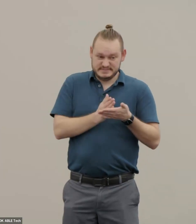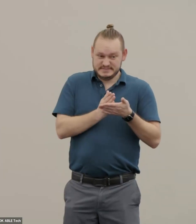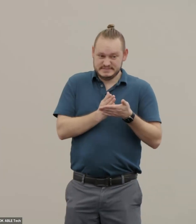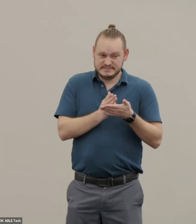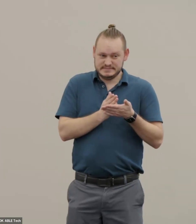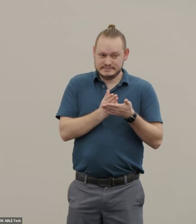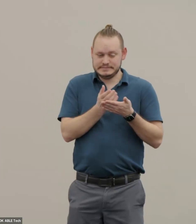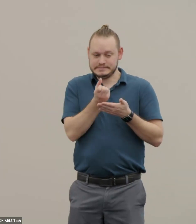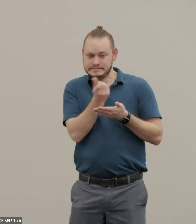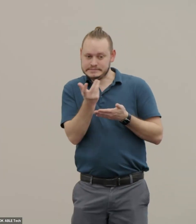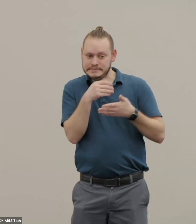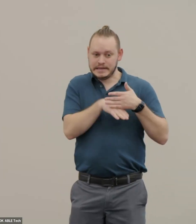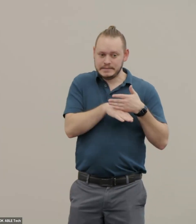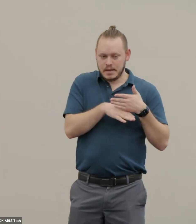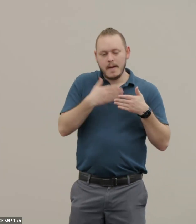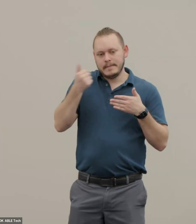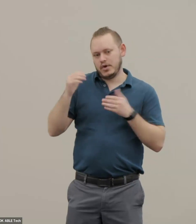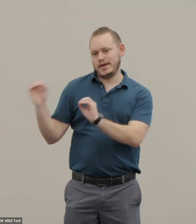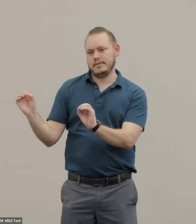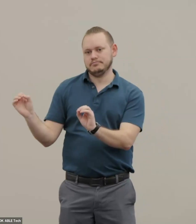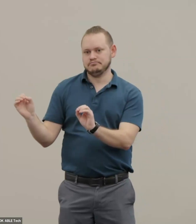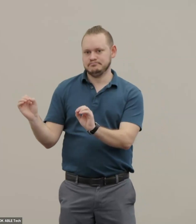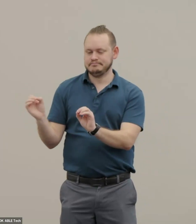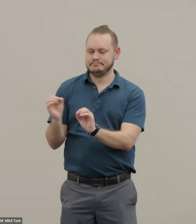no accessibility, right?